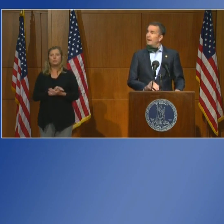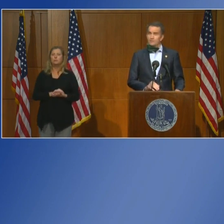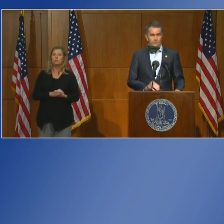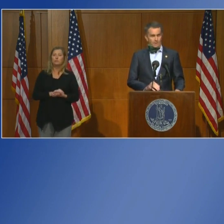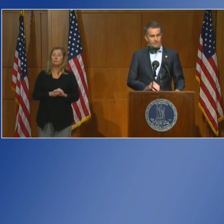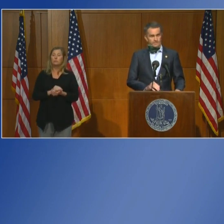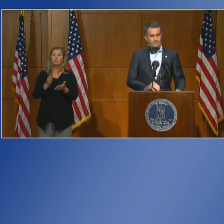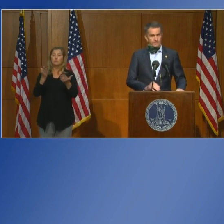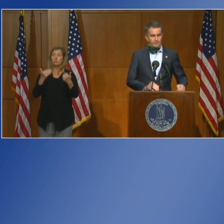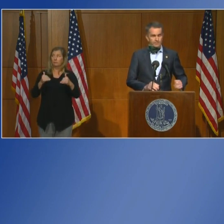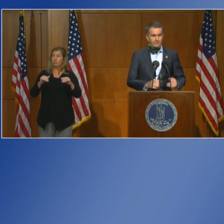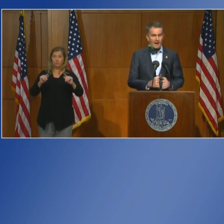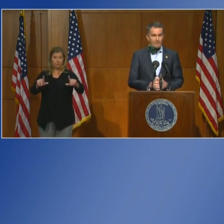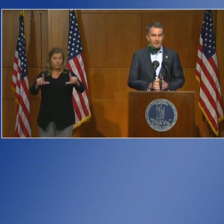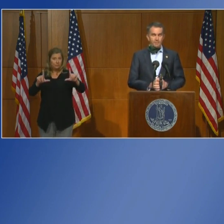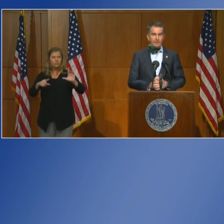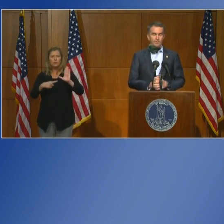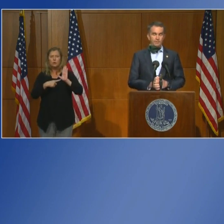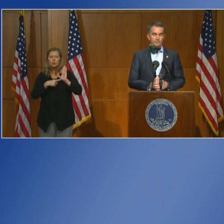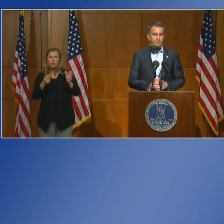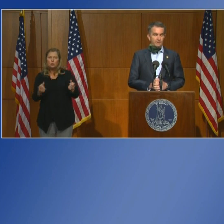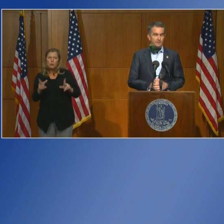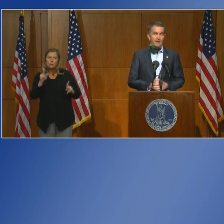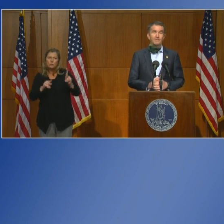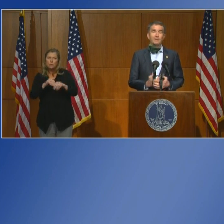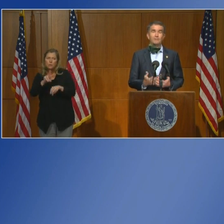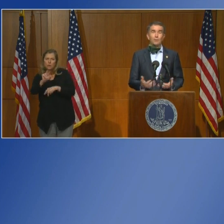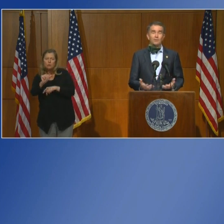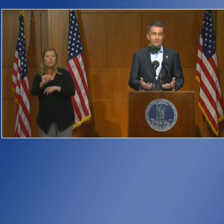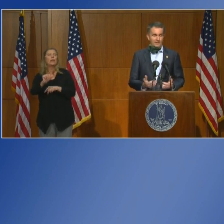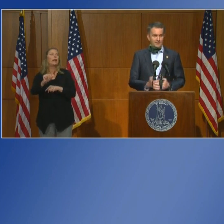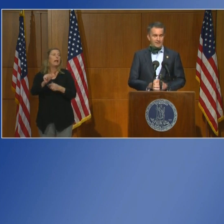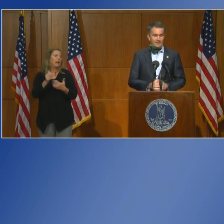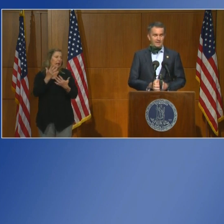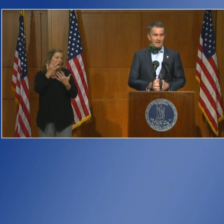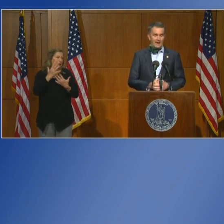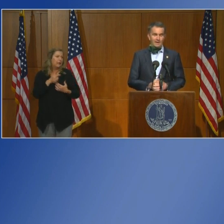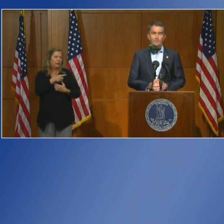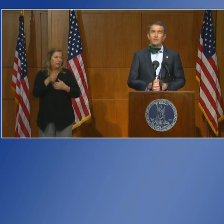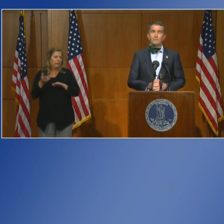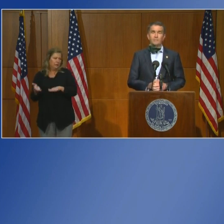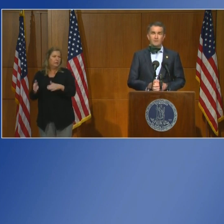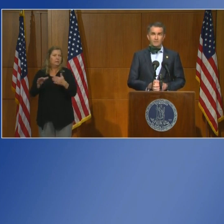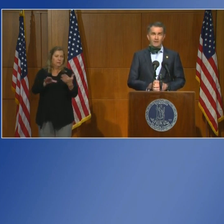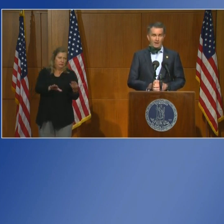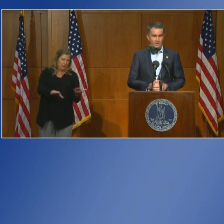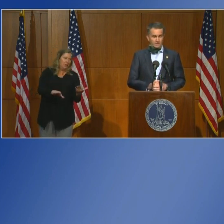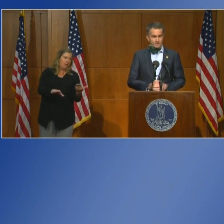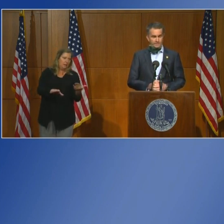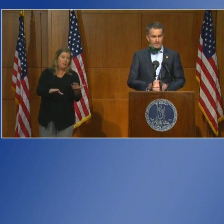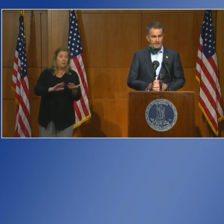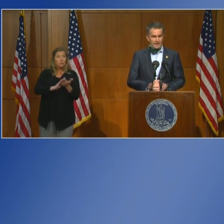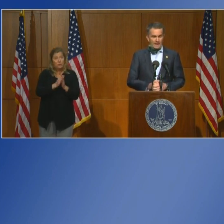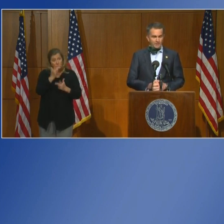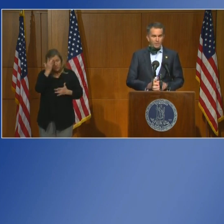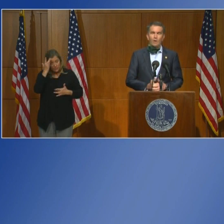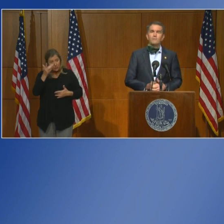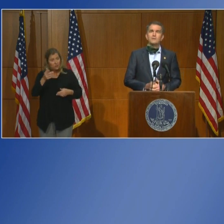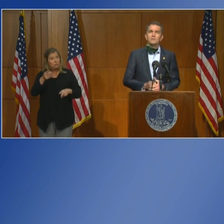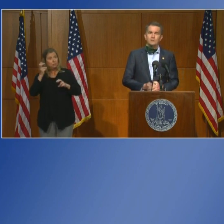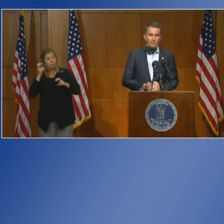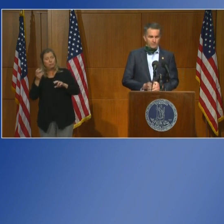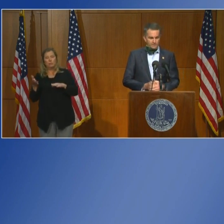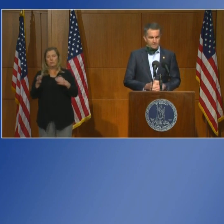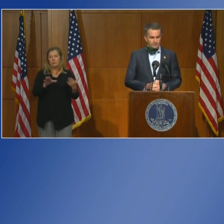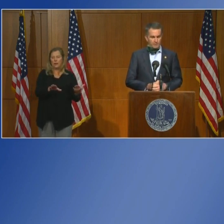This next chart shows us how many people in Virginia have unfortunately died from this virus. I don't